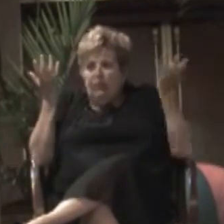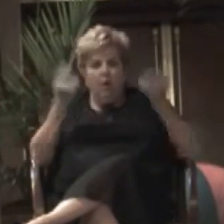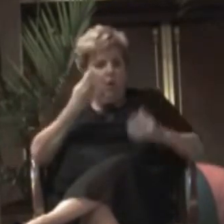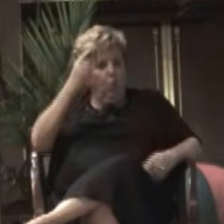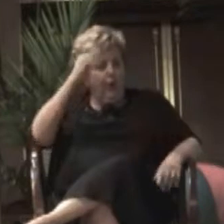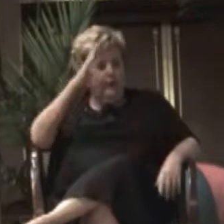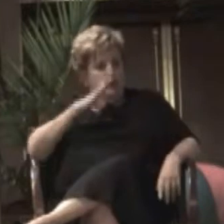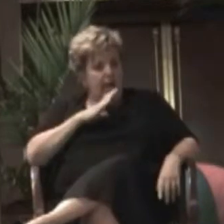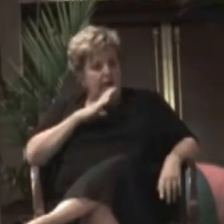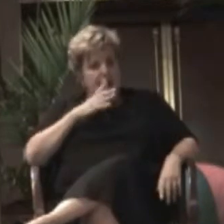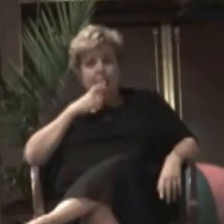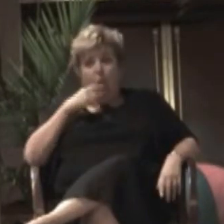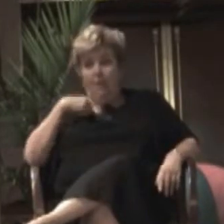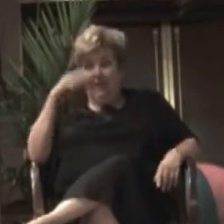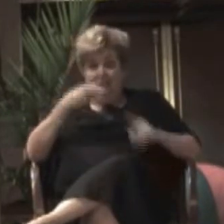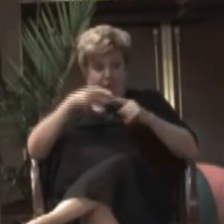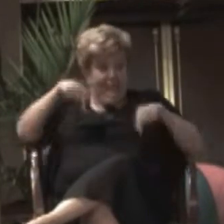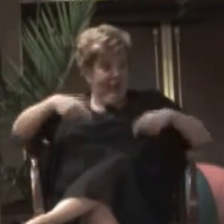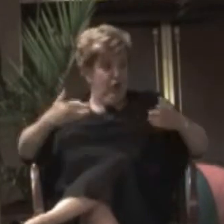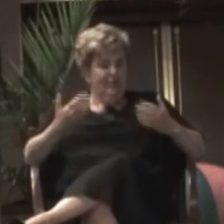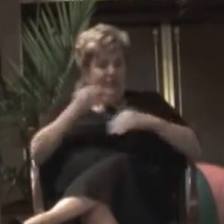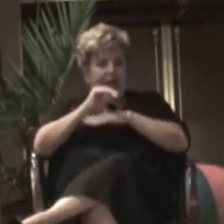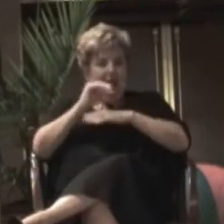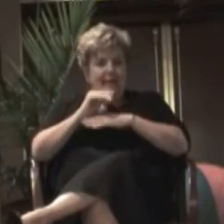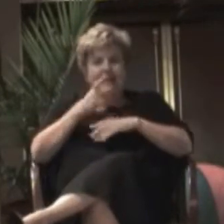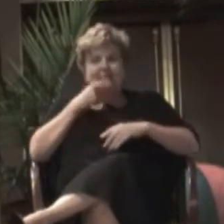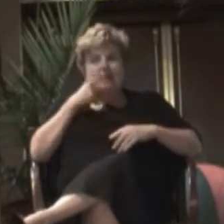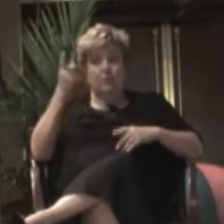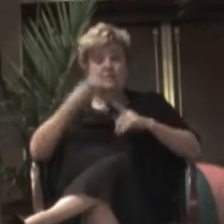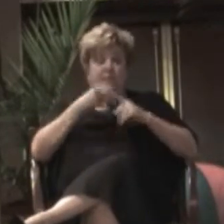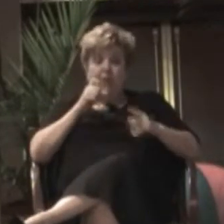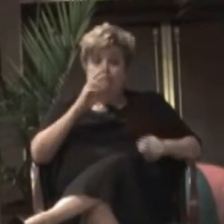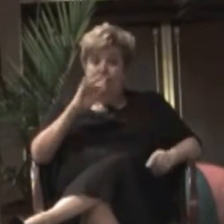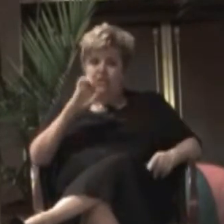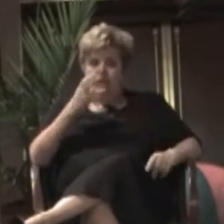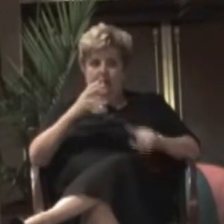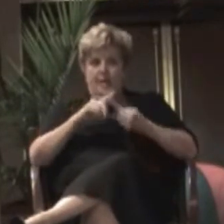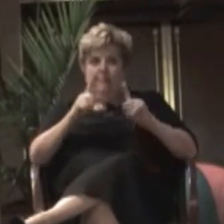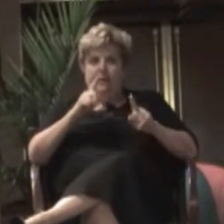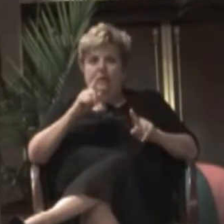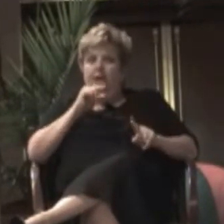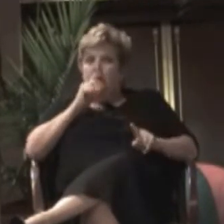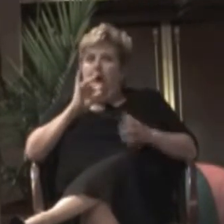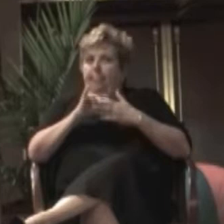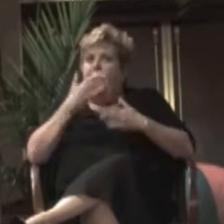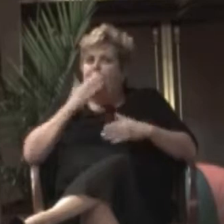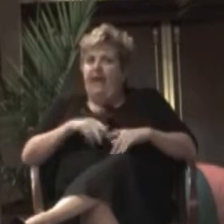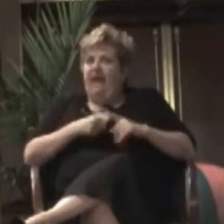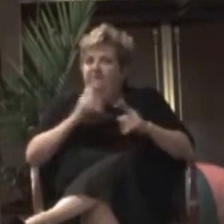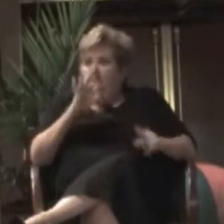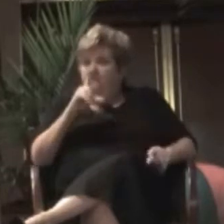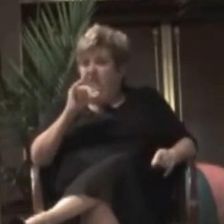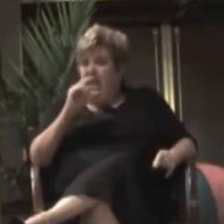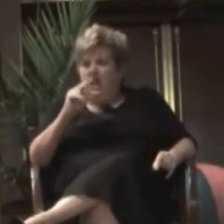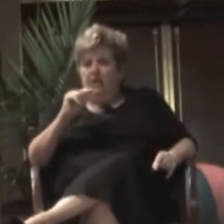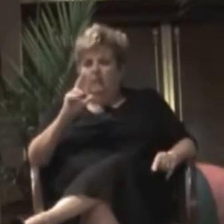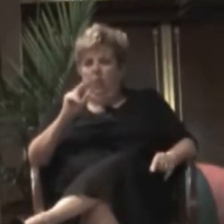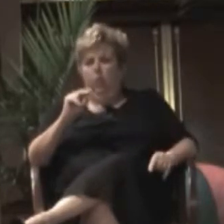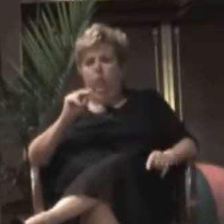from Michigan, but he's not from Flint. He wasn't that bad. He's from another town. And I wound